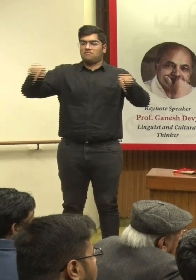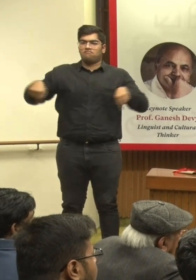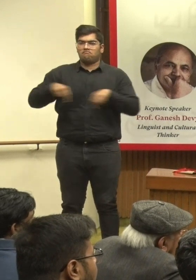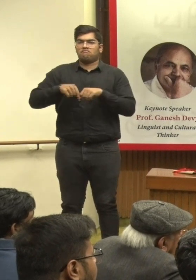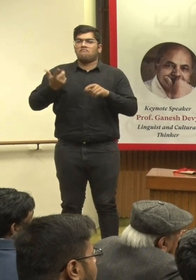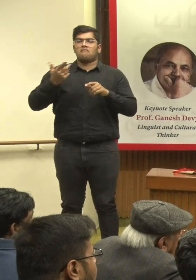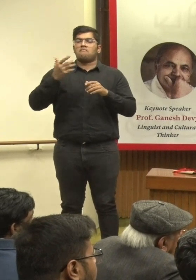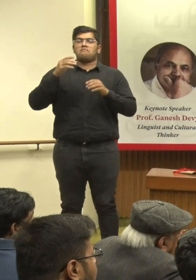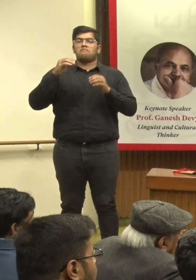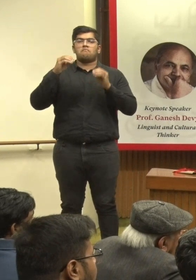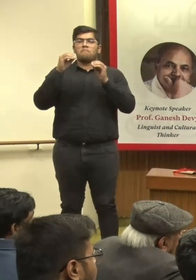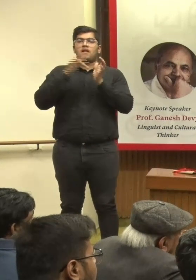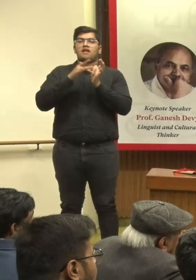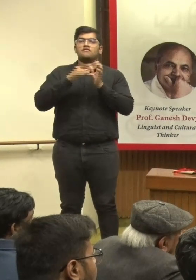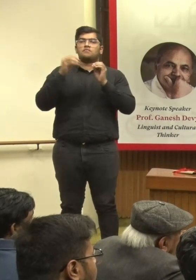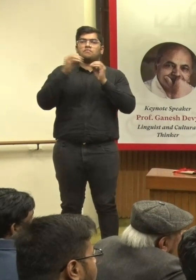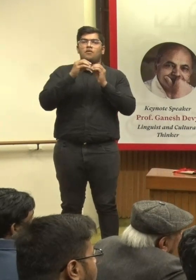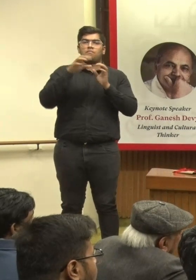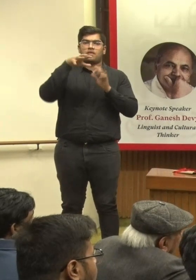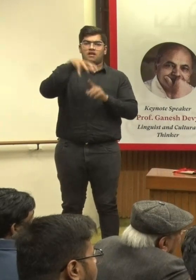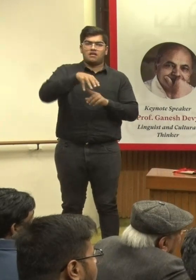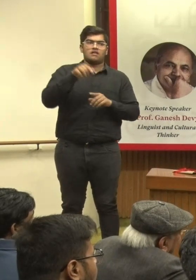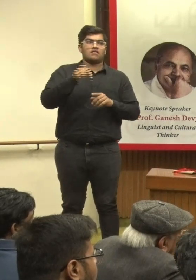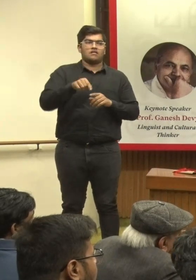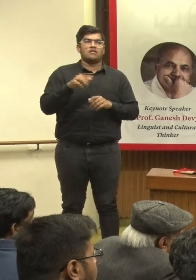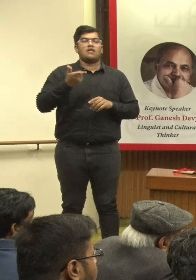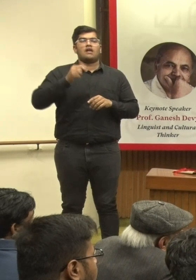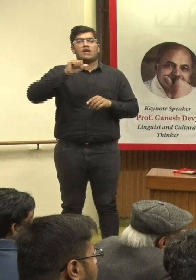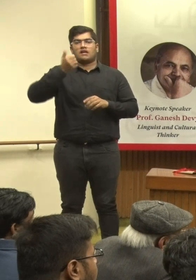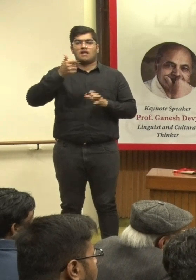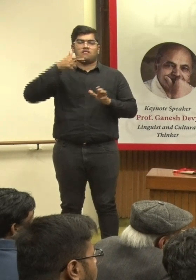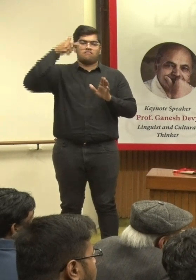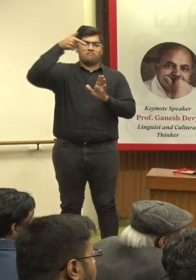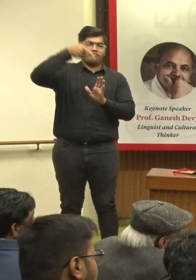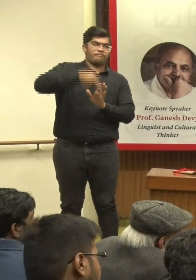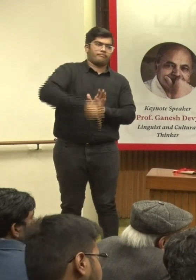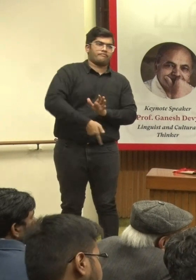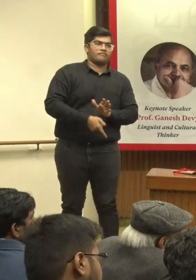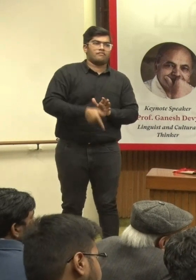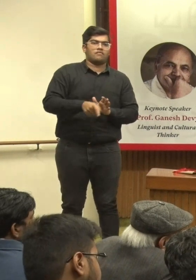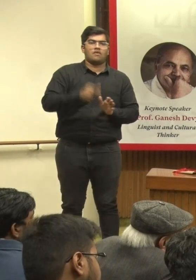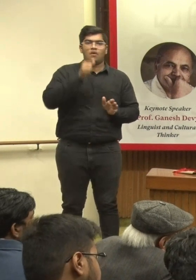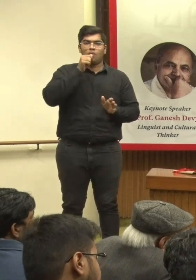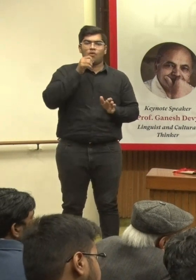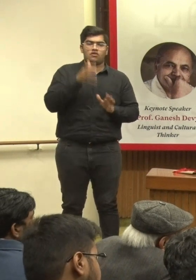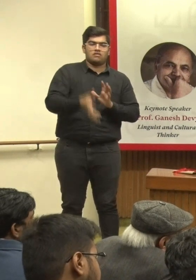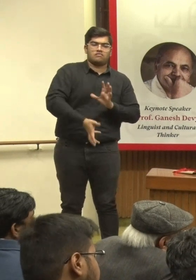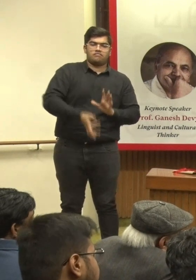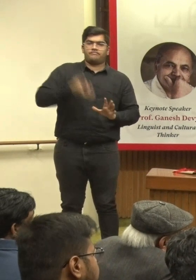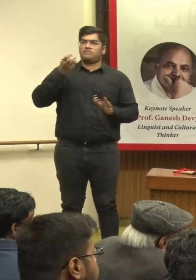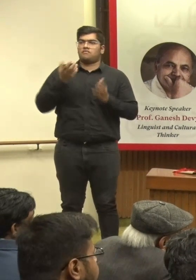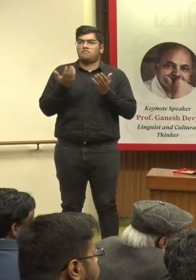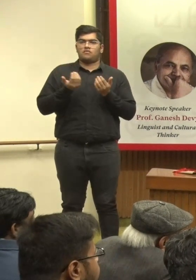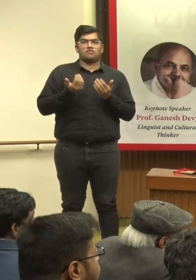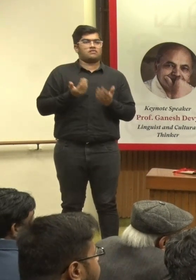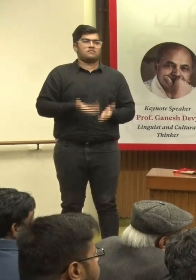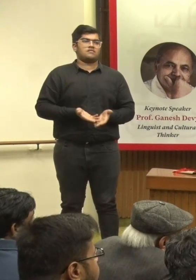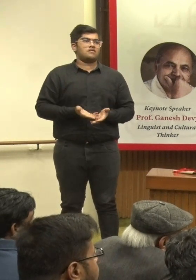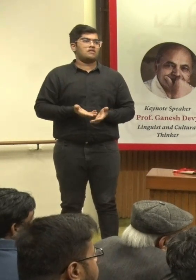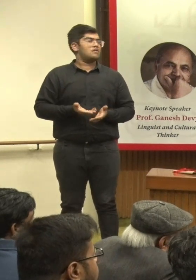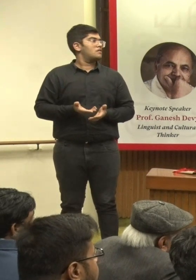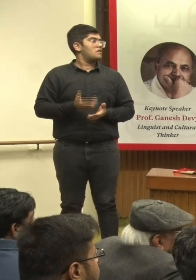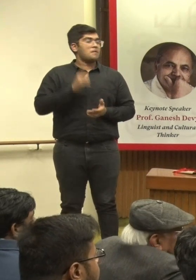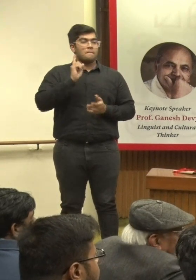or 10 by 20, I can drill a hole there and draw water out of the earth.